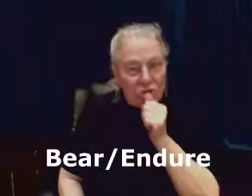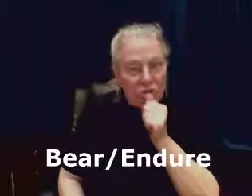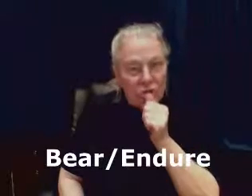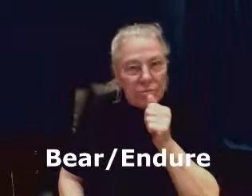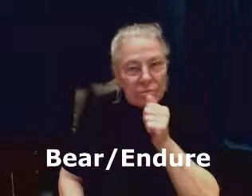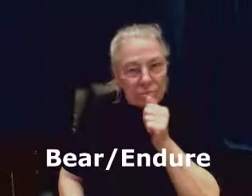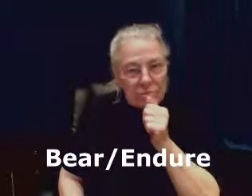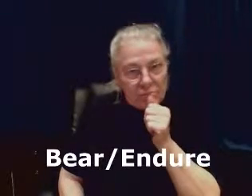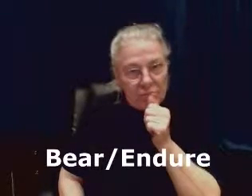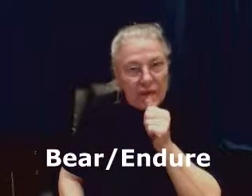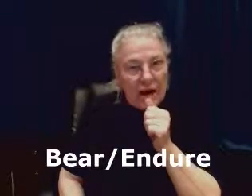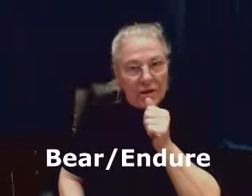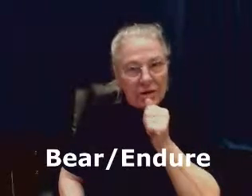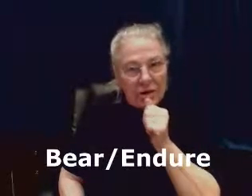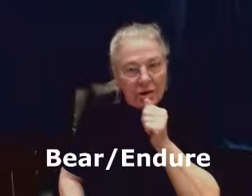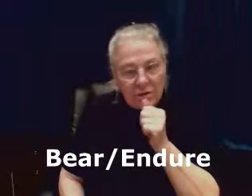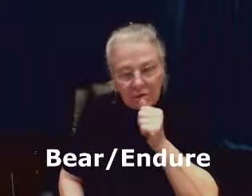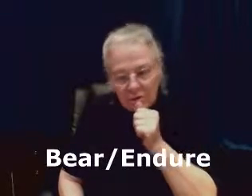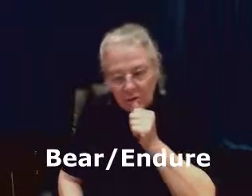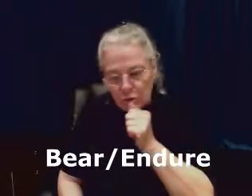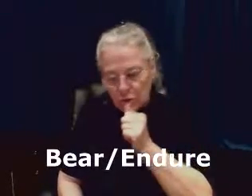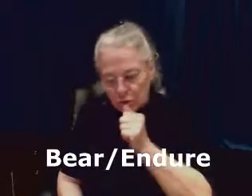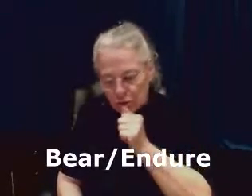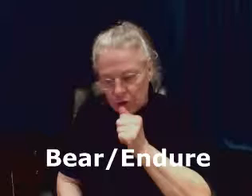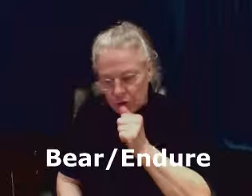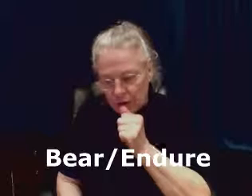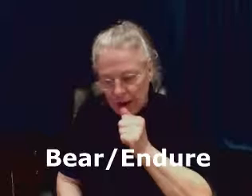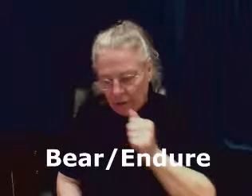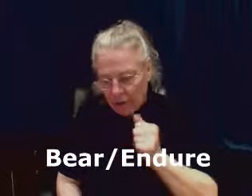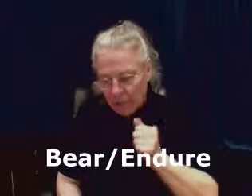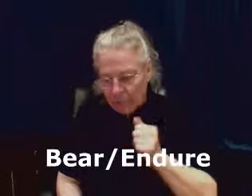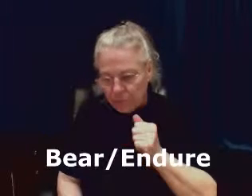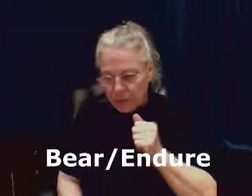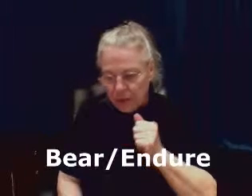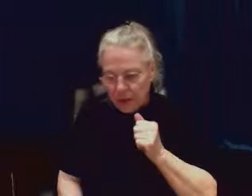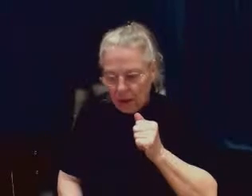your chin, close to your mouth.